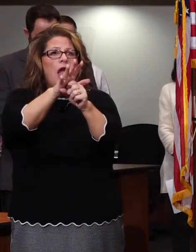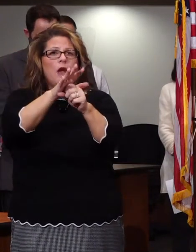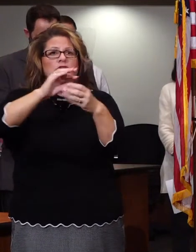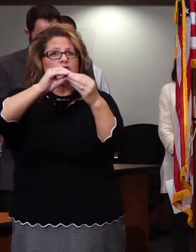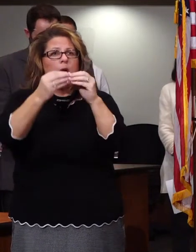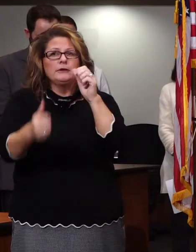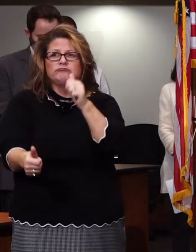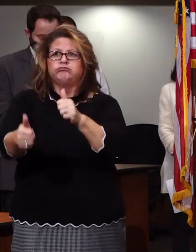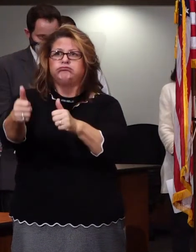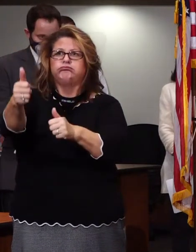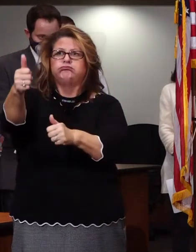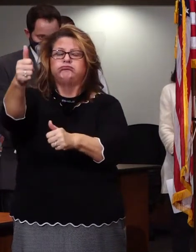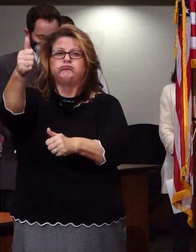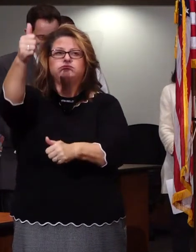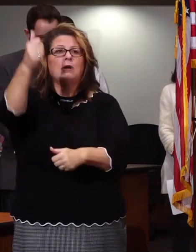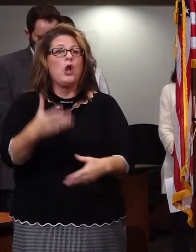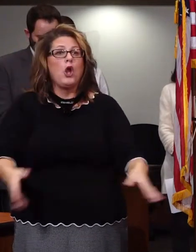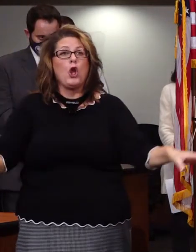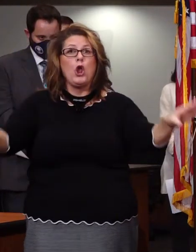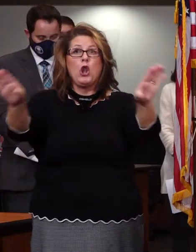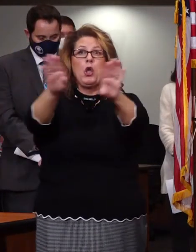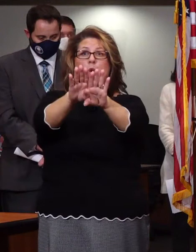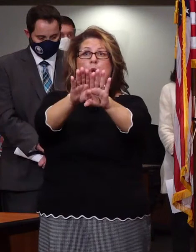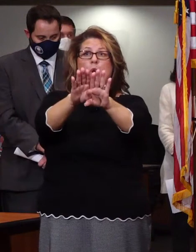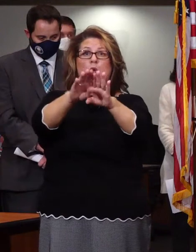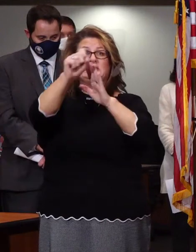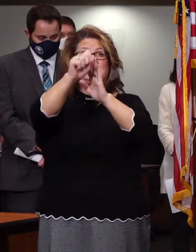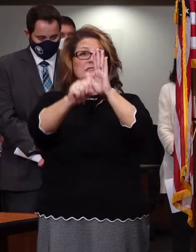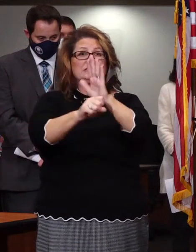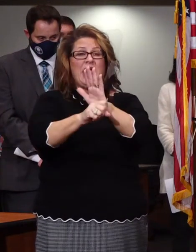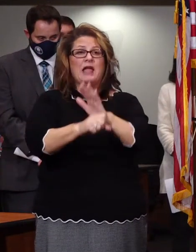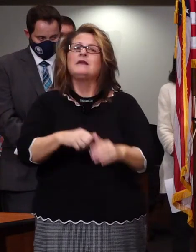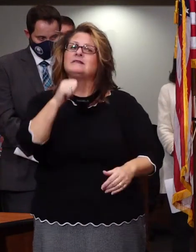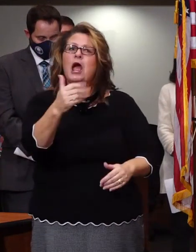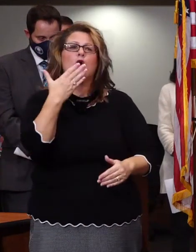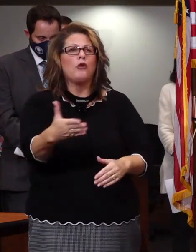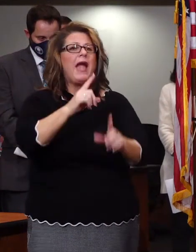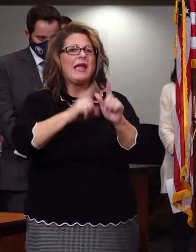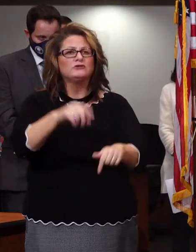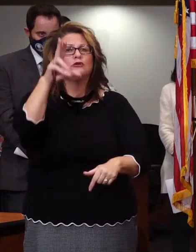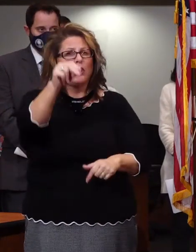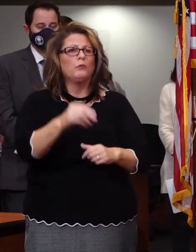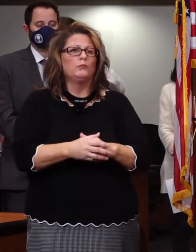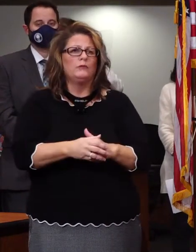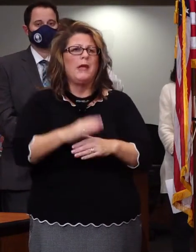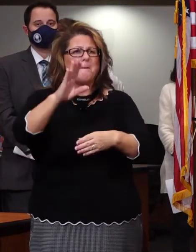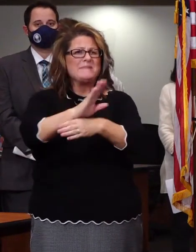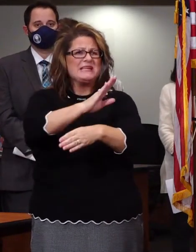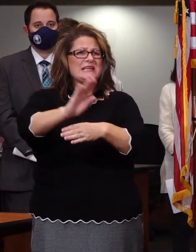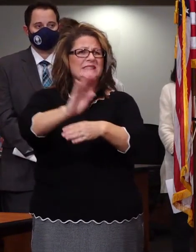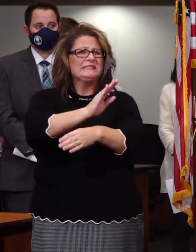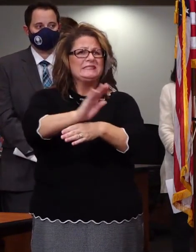that's closing down is not the answer, because when you close down a business, then you are